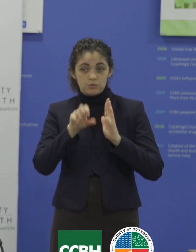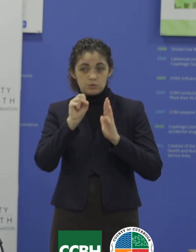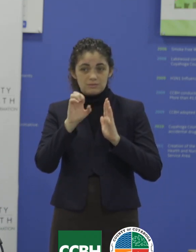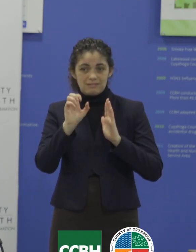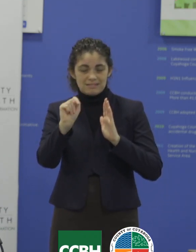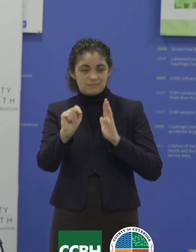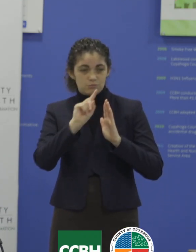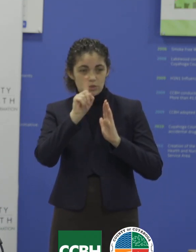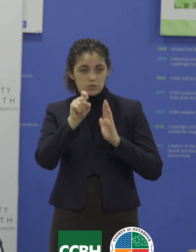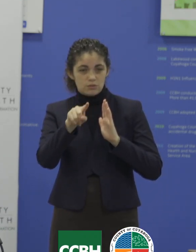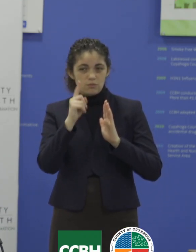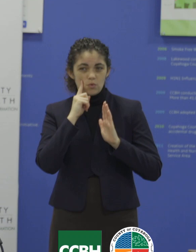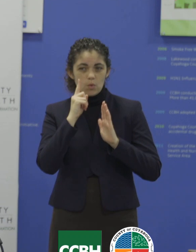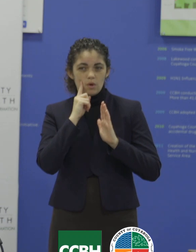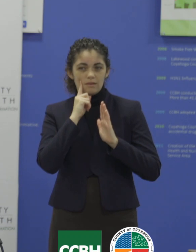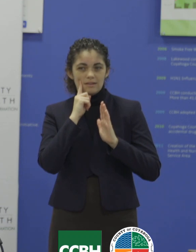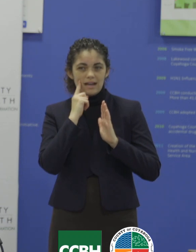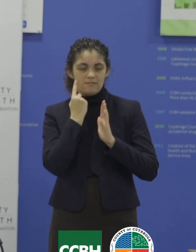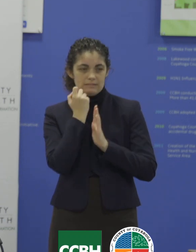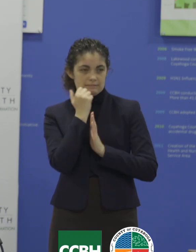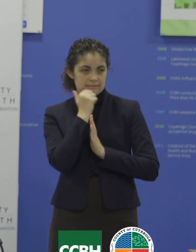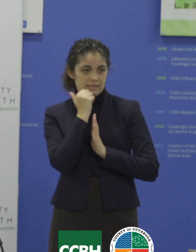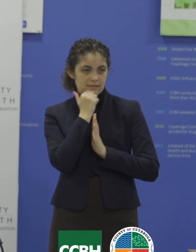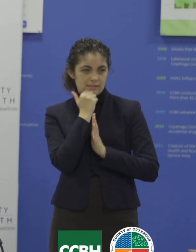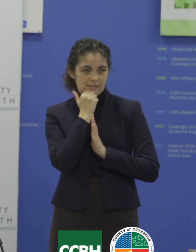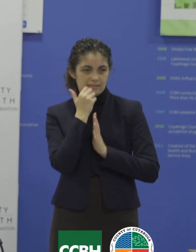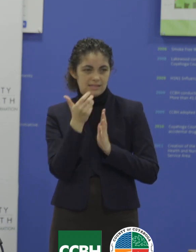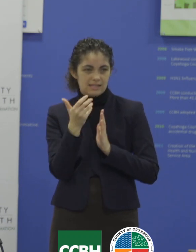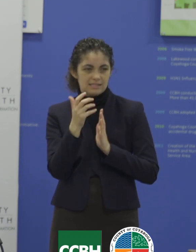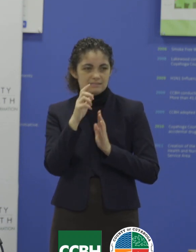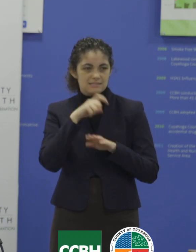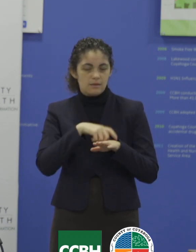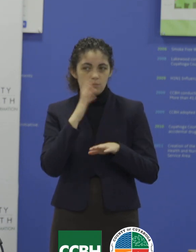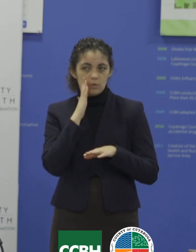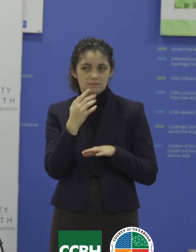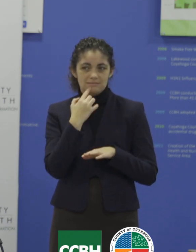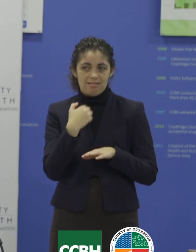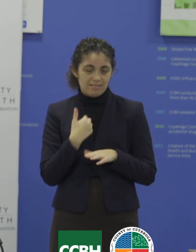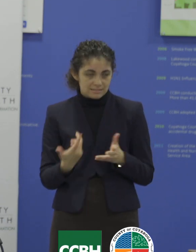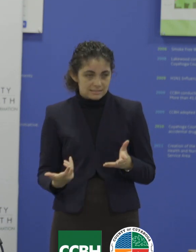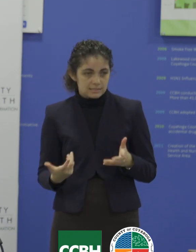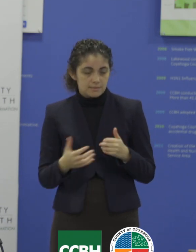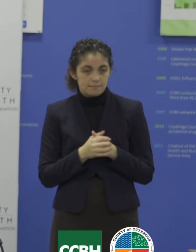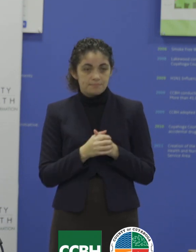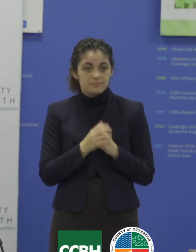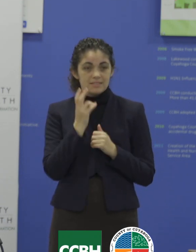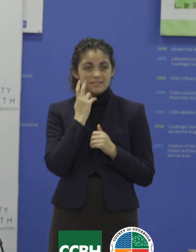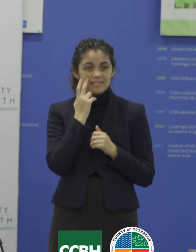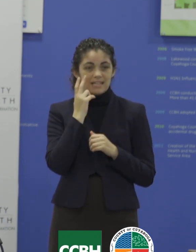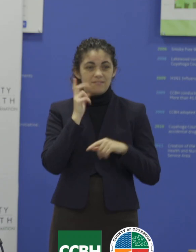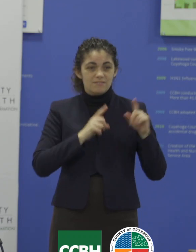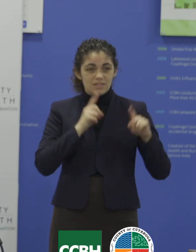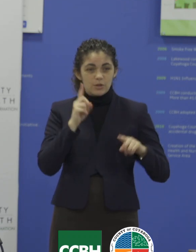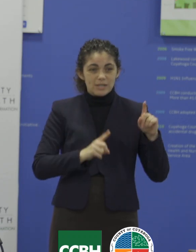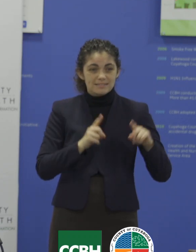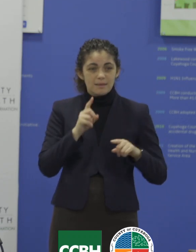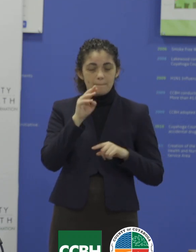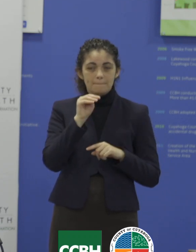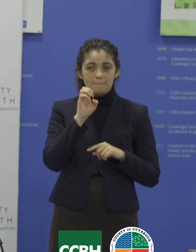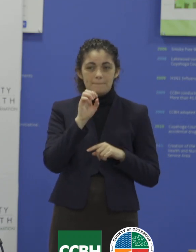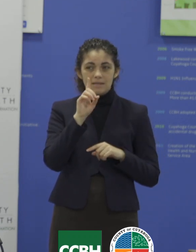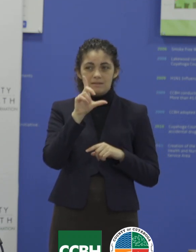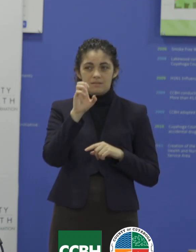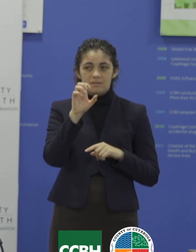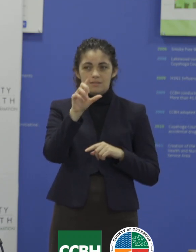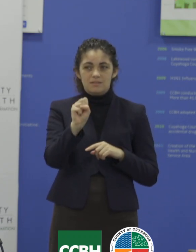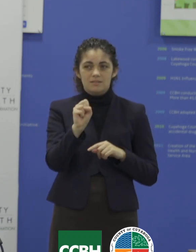the community on a nearly daily basis. I think time will tell. We are looking at lots of different models, but